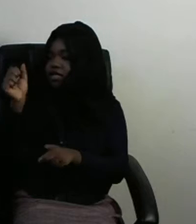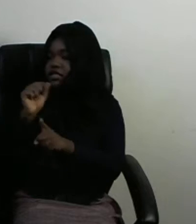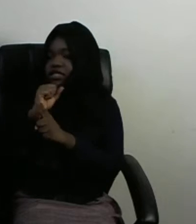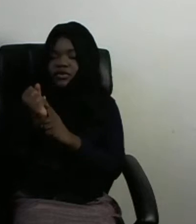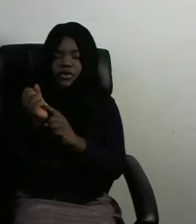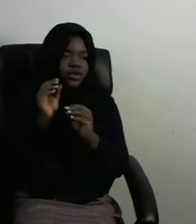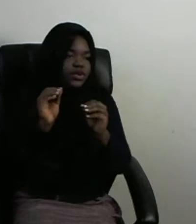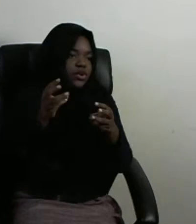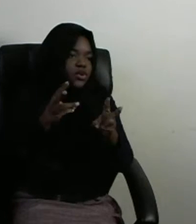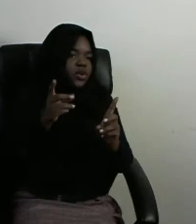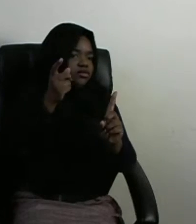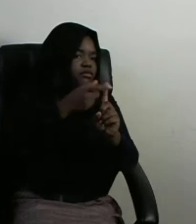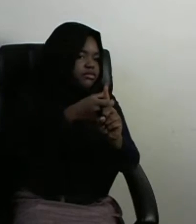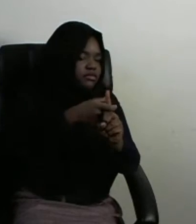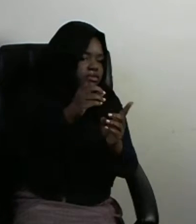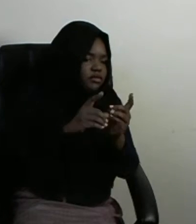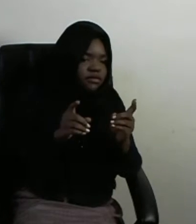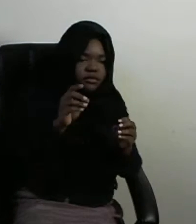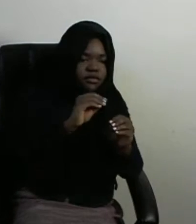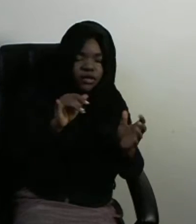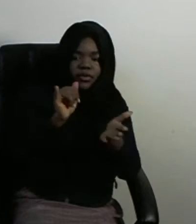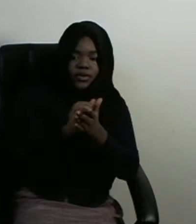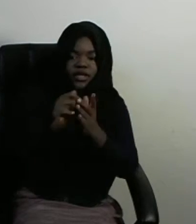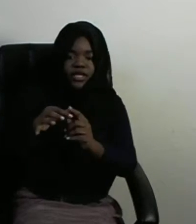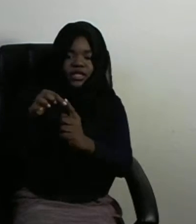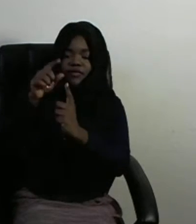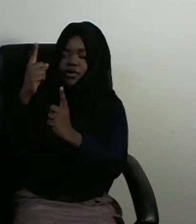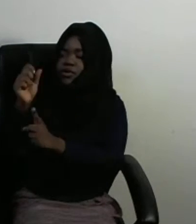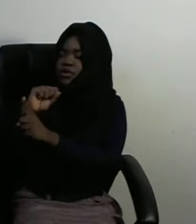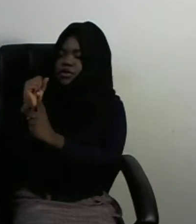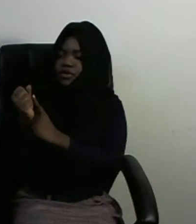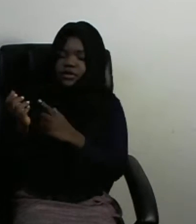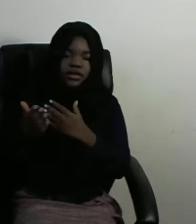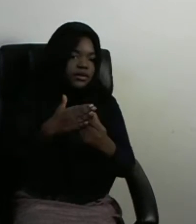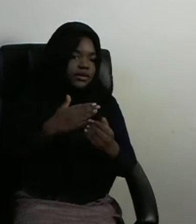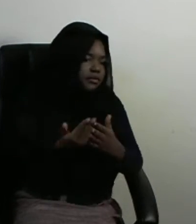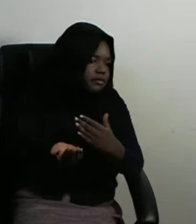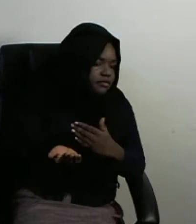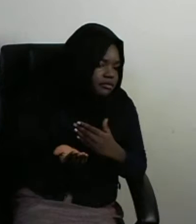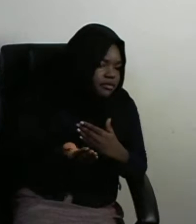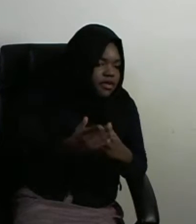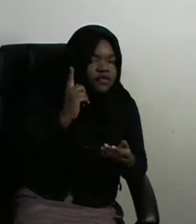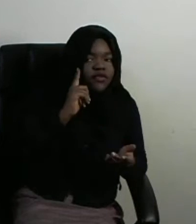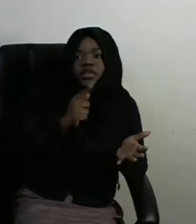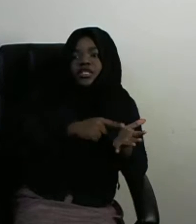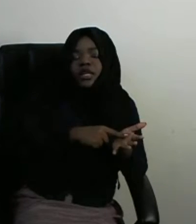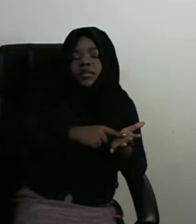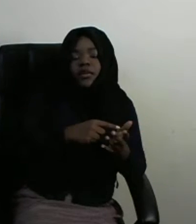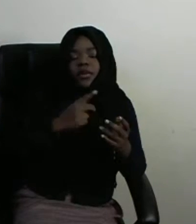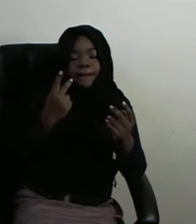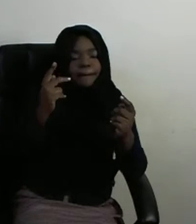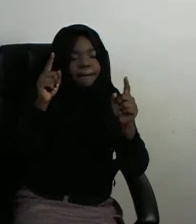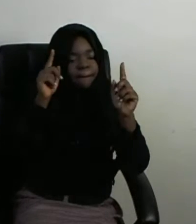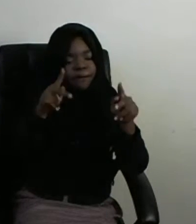is no way it is automatic, even in the absence of one side or the other. For example, somebody